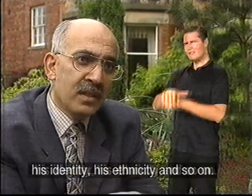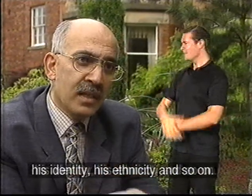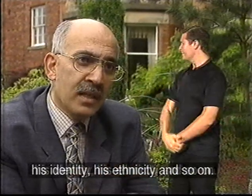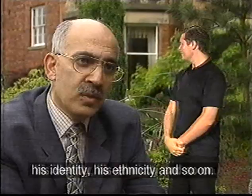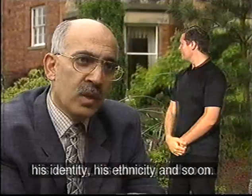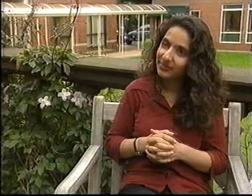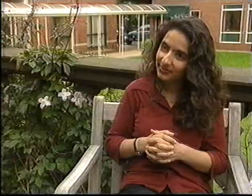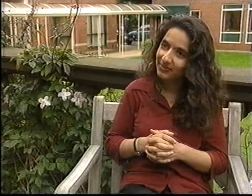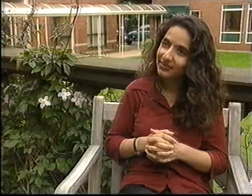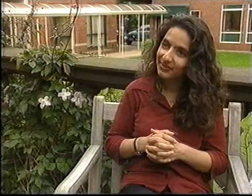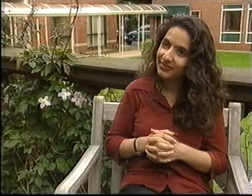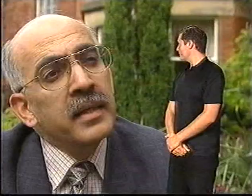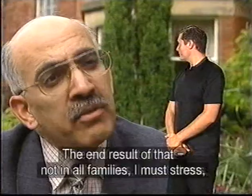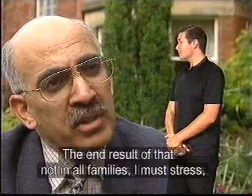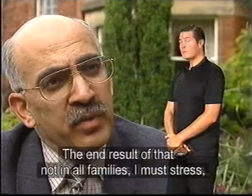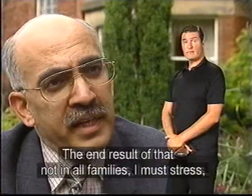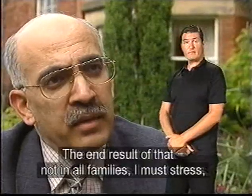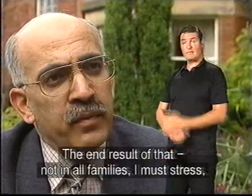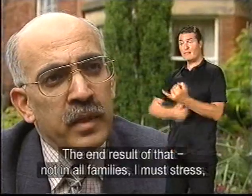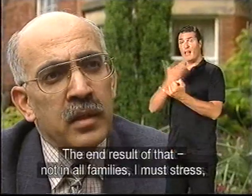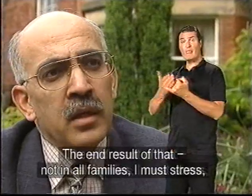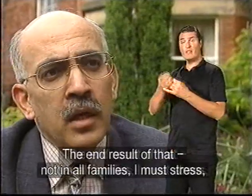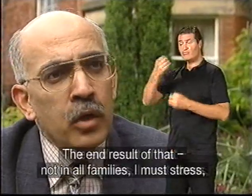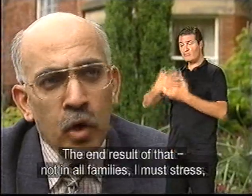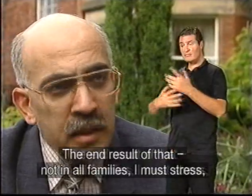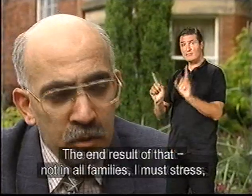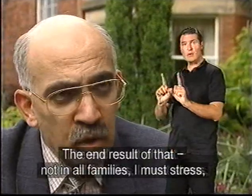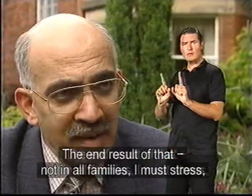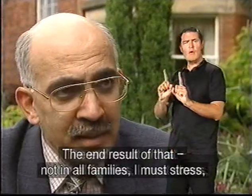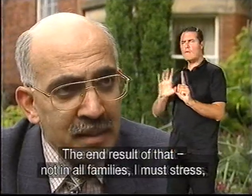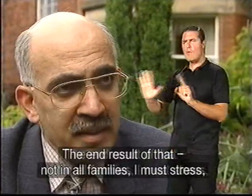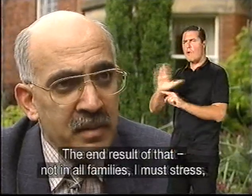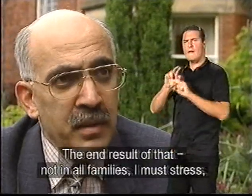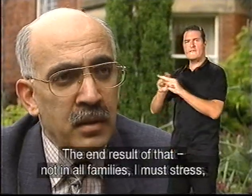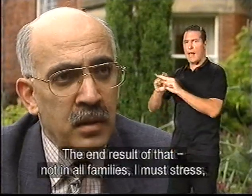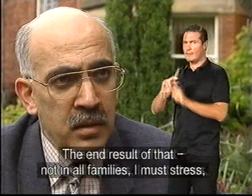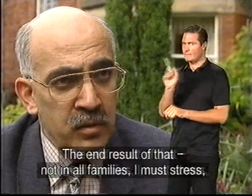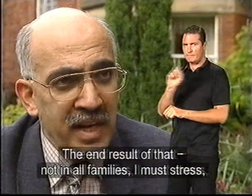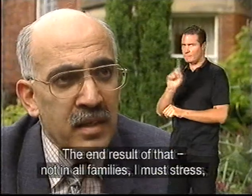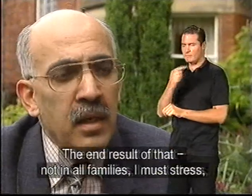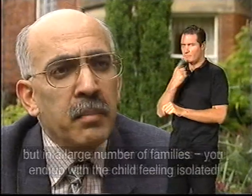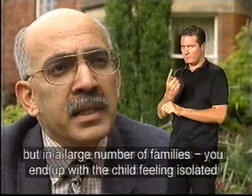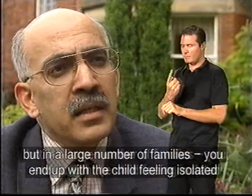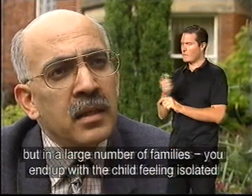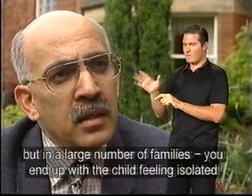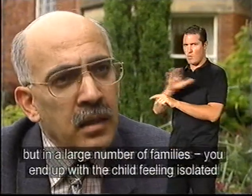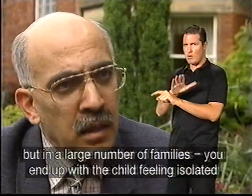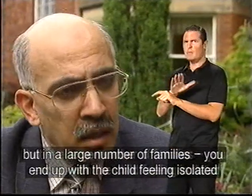and so on. The end result of that, not in all the families, I must admit, stress, but in a large